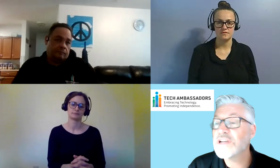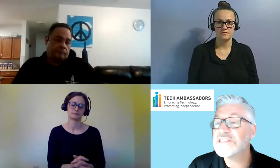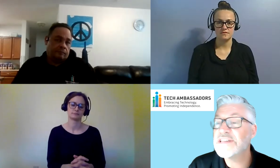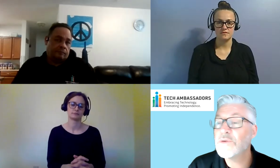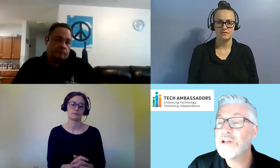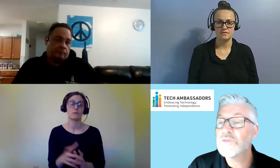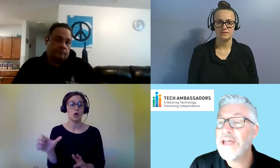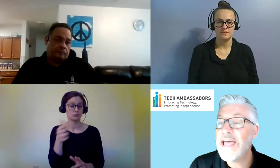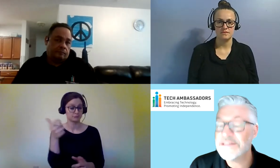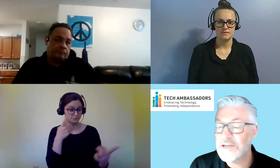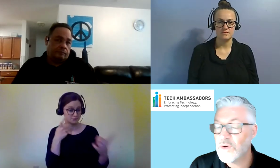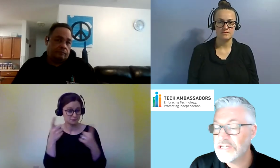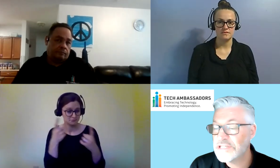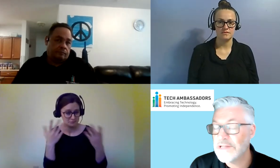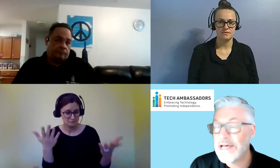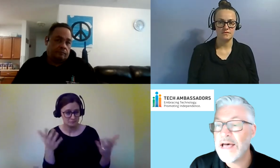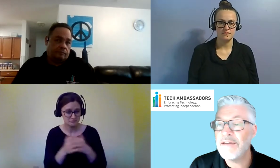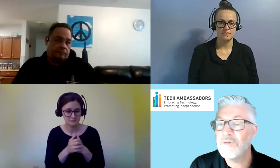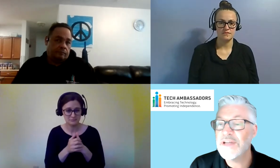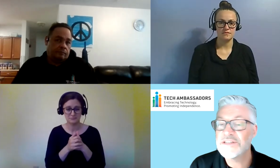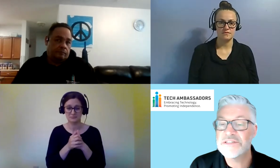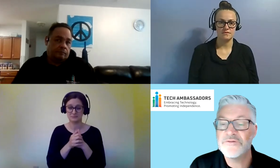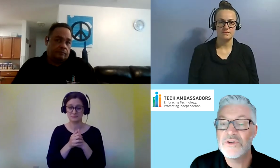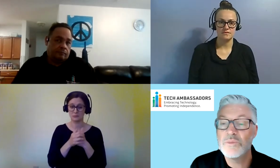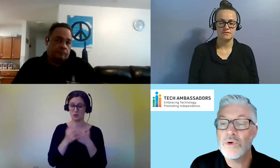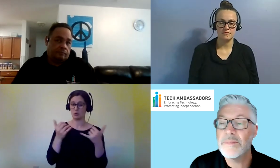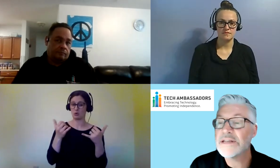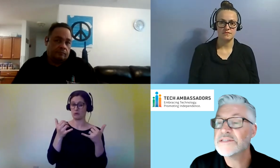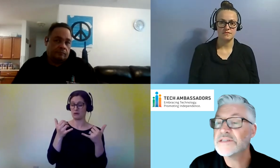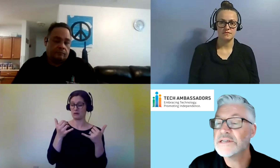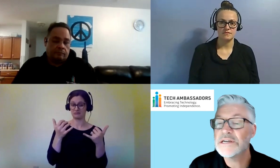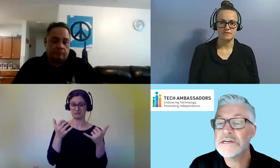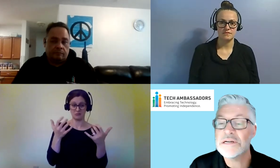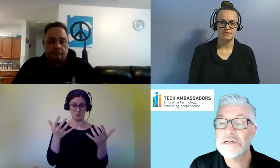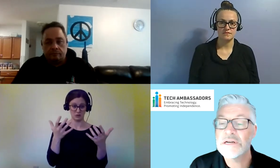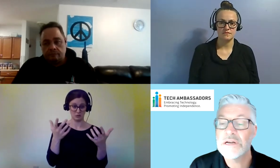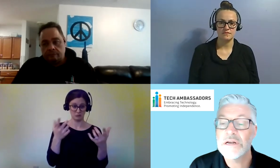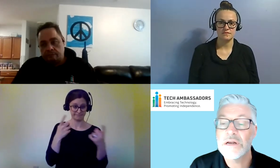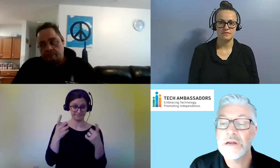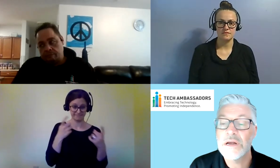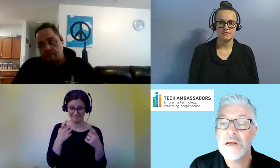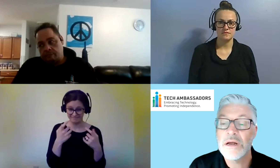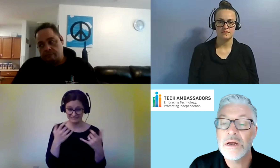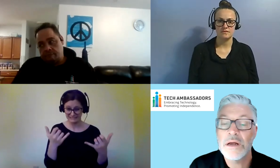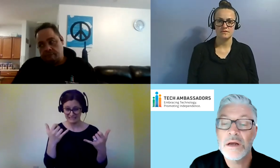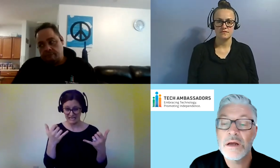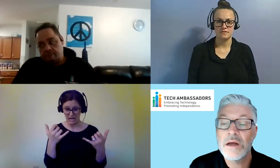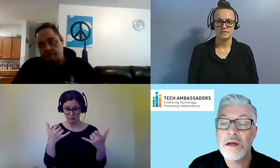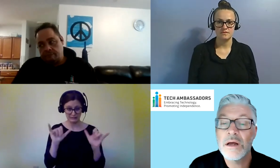Other questions? Anyone else want to ask a question live? We've got just a few more minutes here.